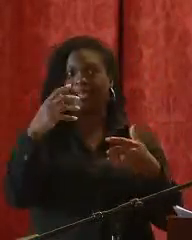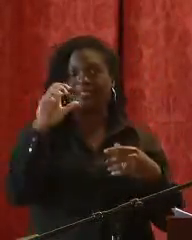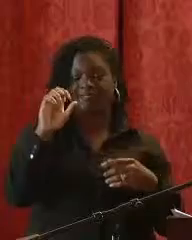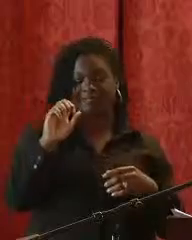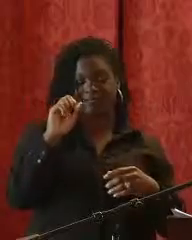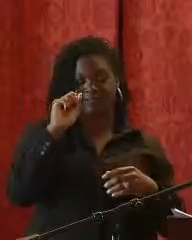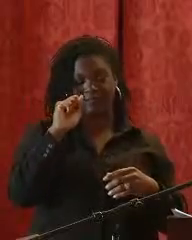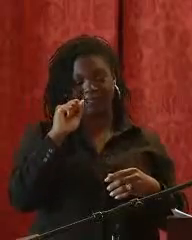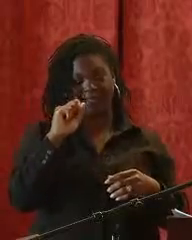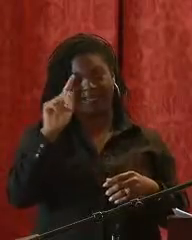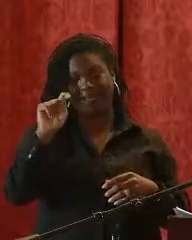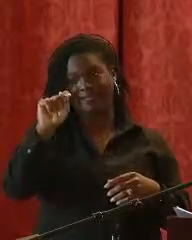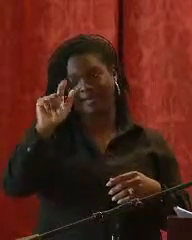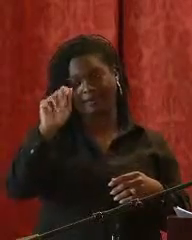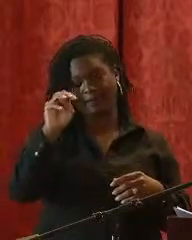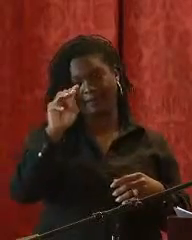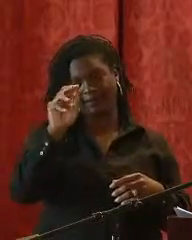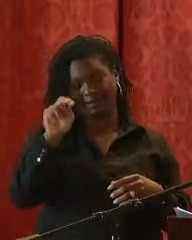vote Camino.